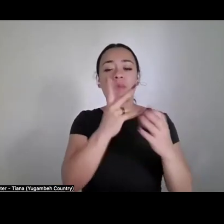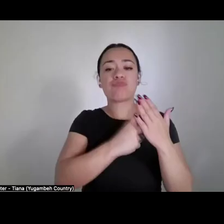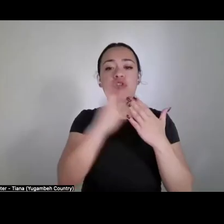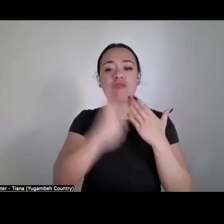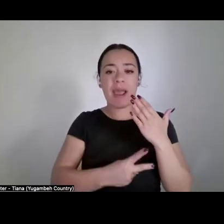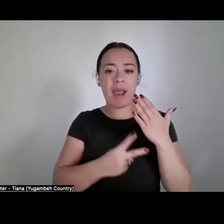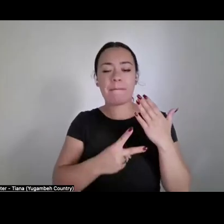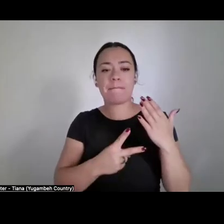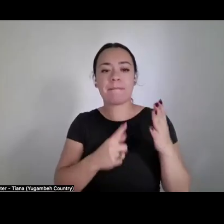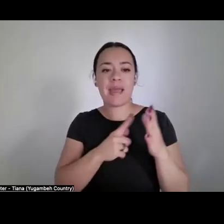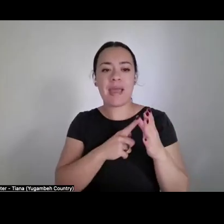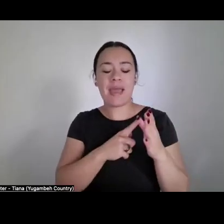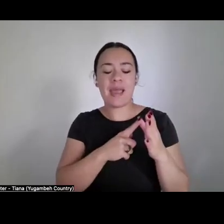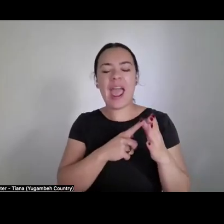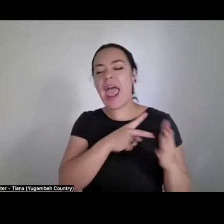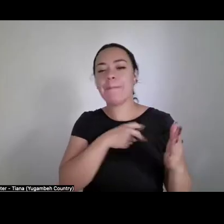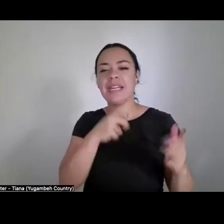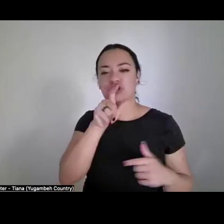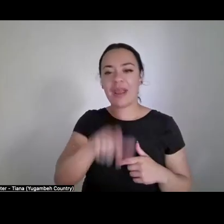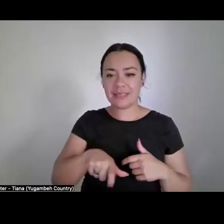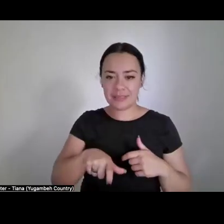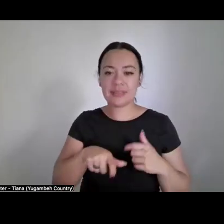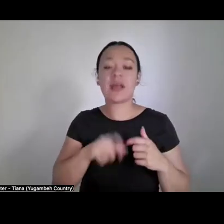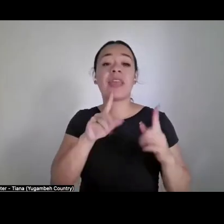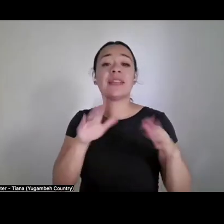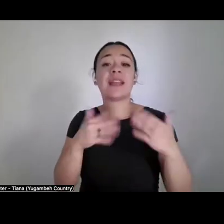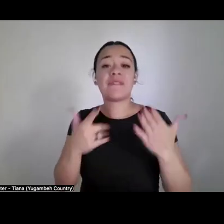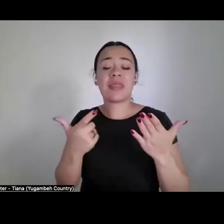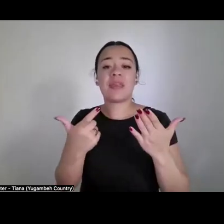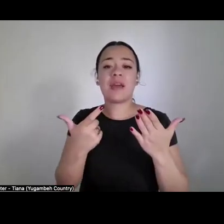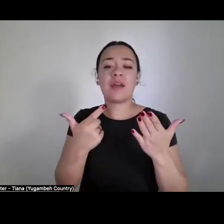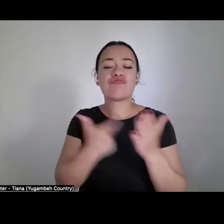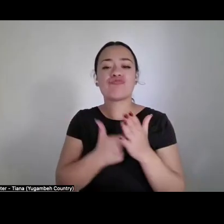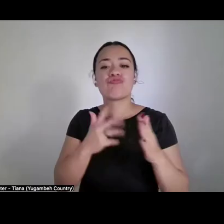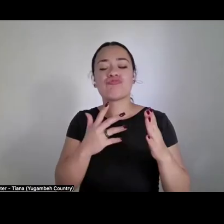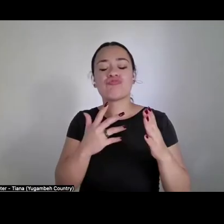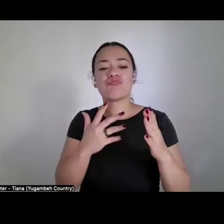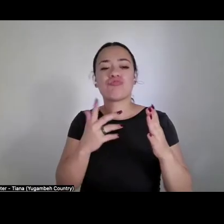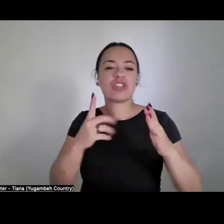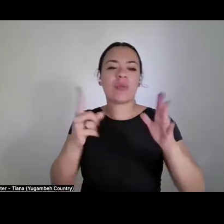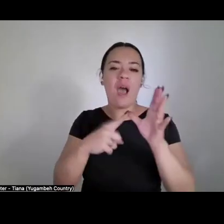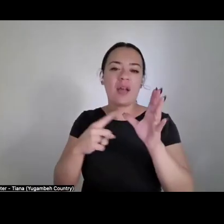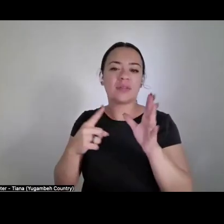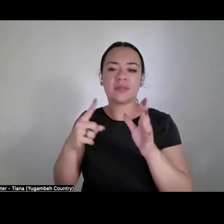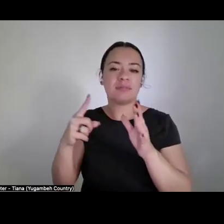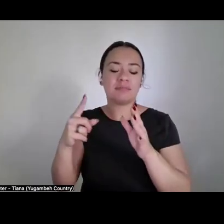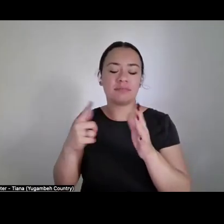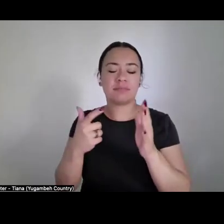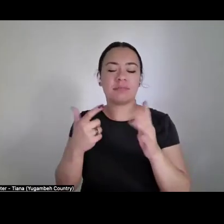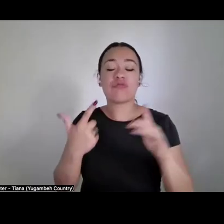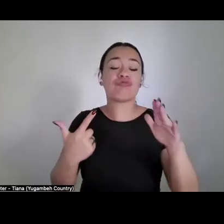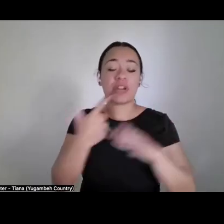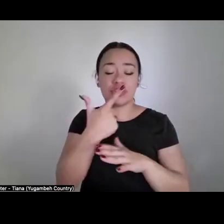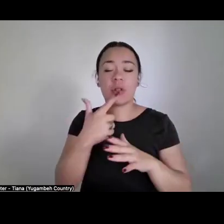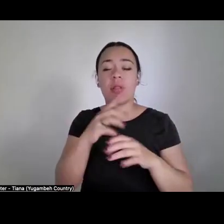territory who deliver the Regional Arts Fund alongside us. So we could absolutely connect